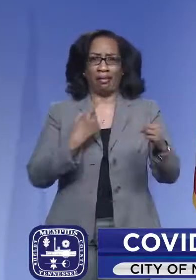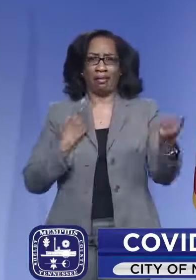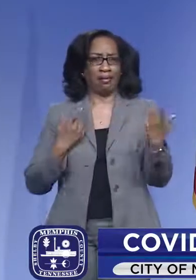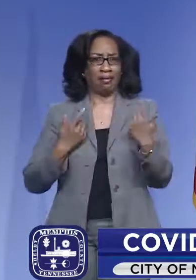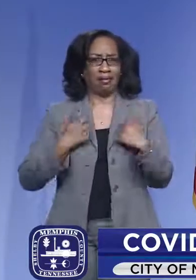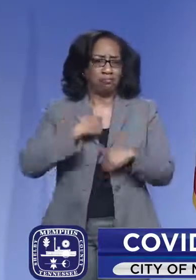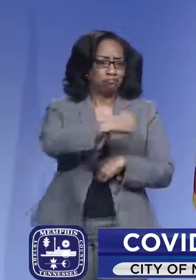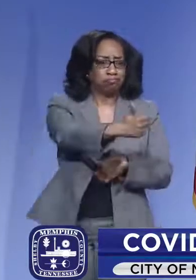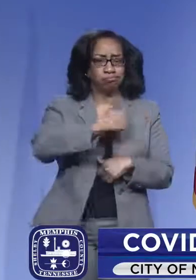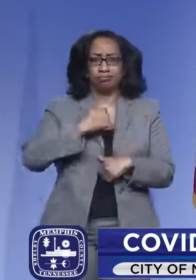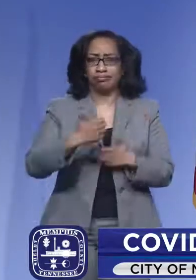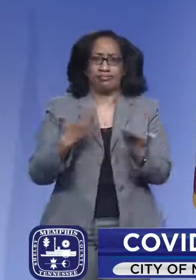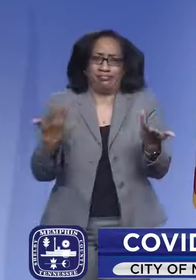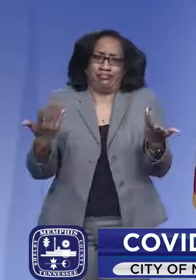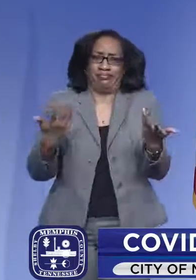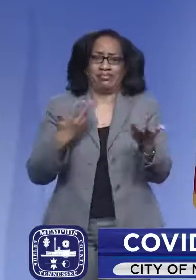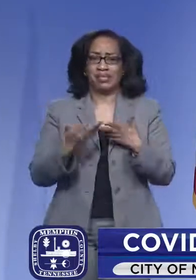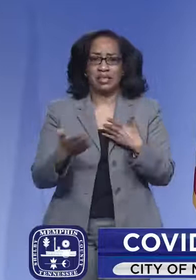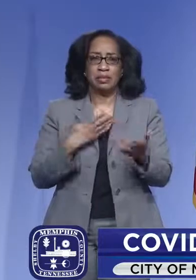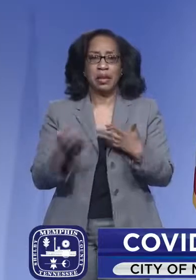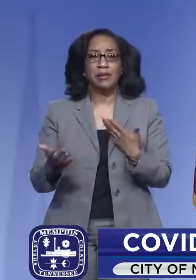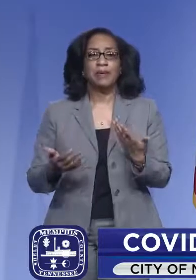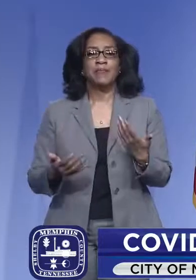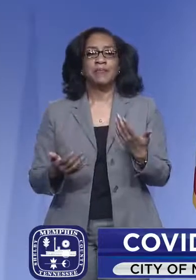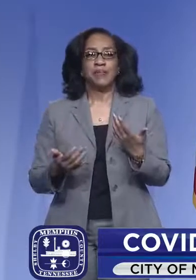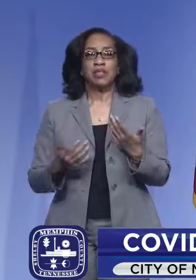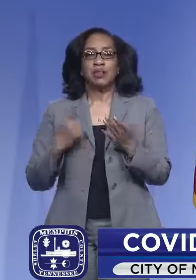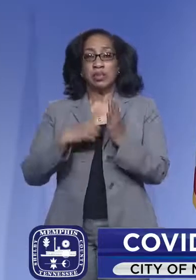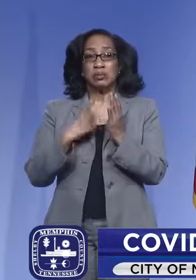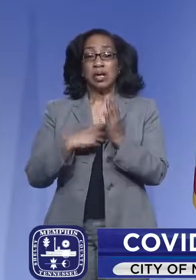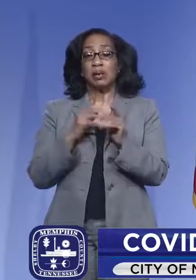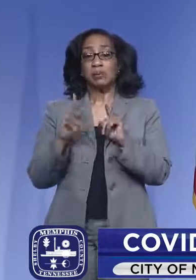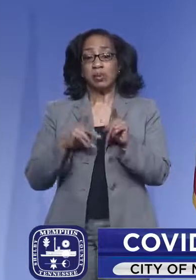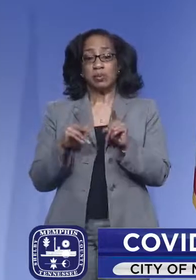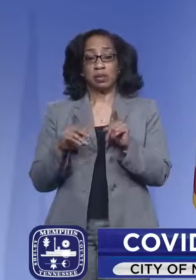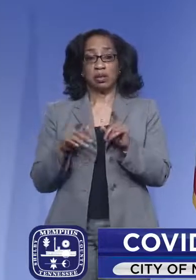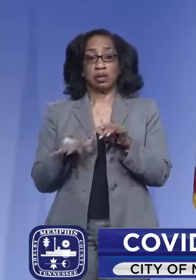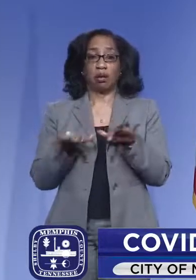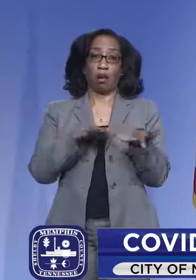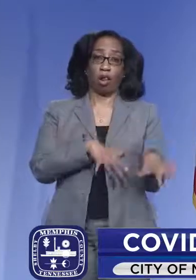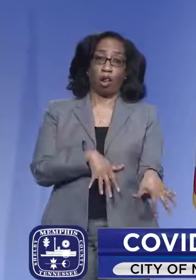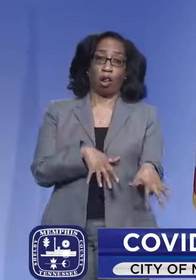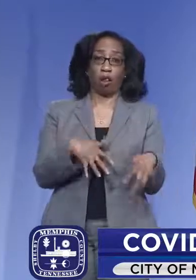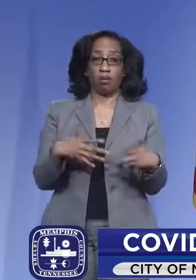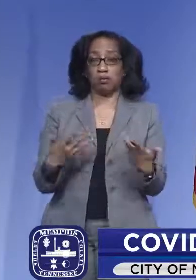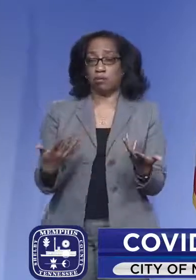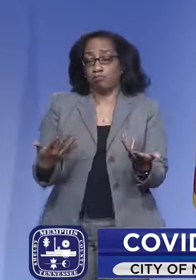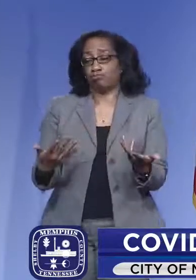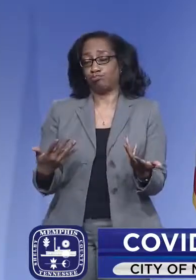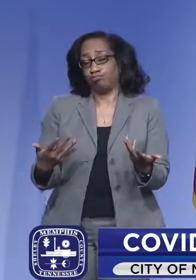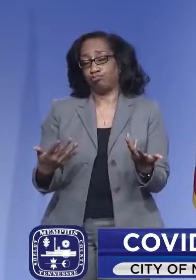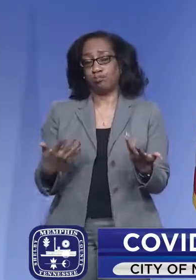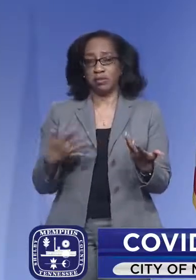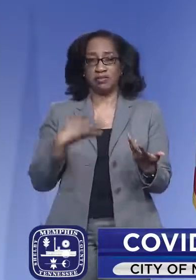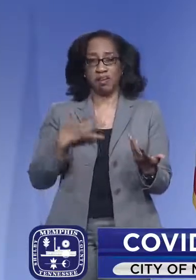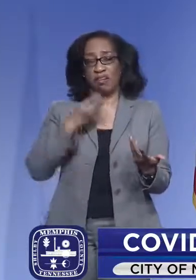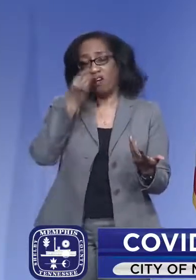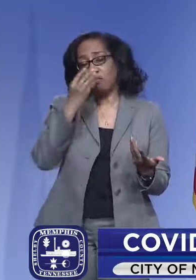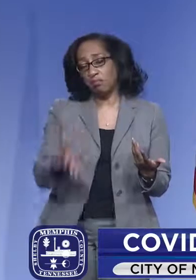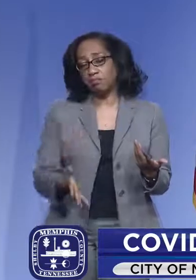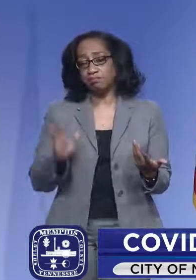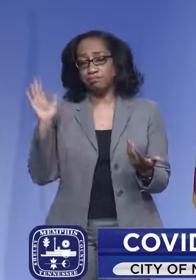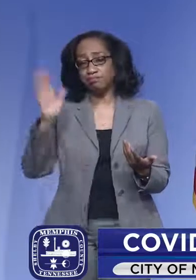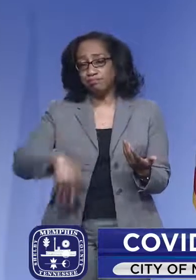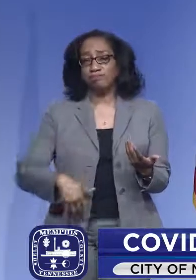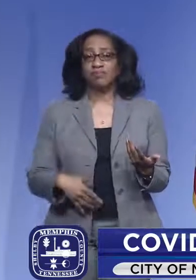little different in different places, and it's easy for people to get complacent. The biggest thing that I worry about is that people say, well, it's over